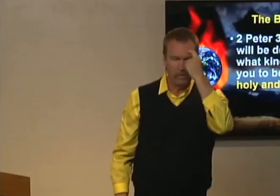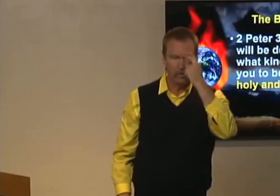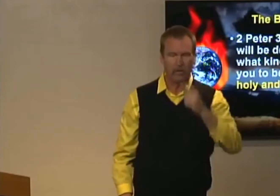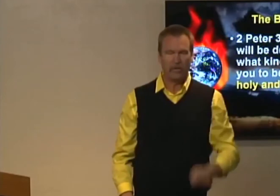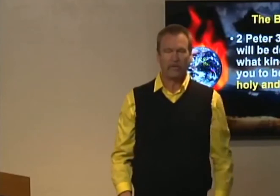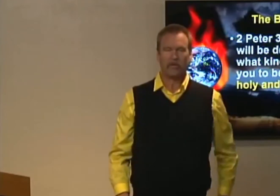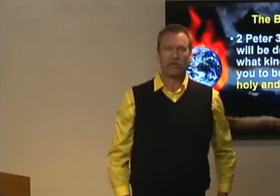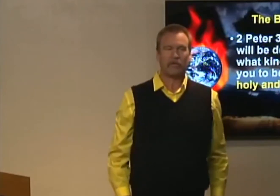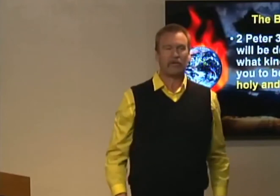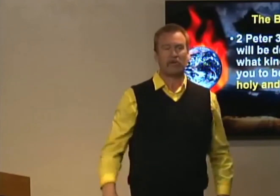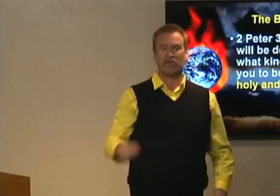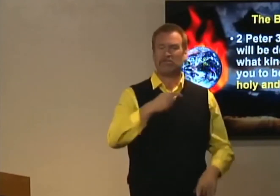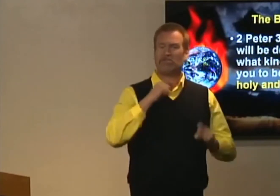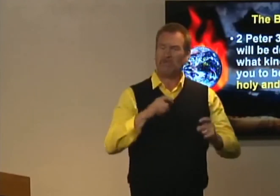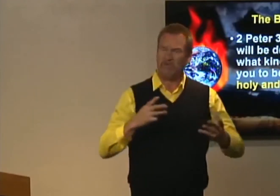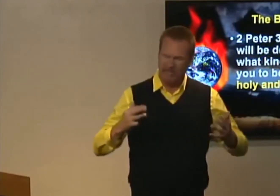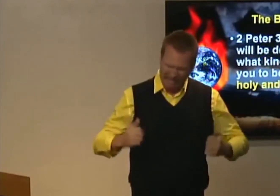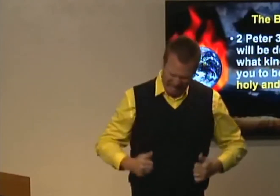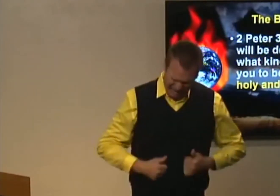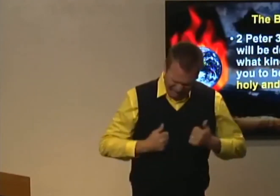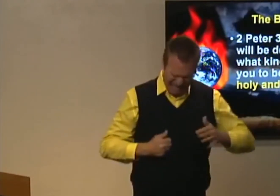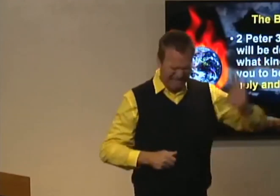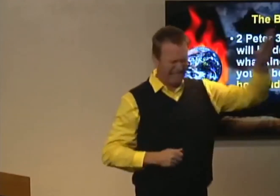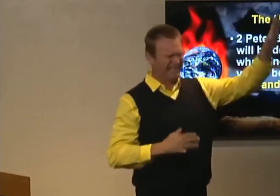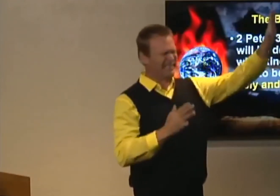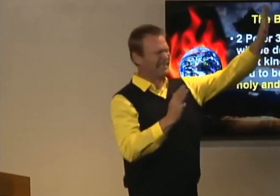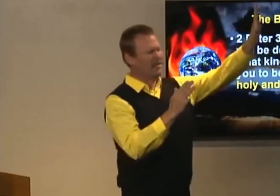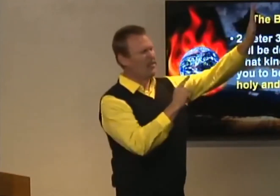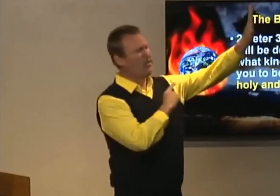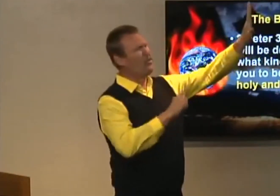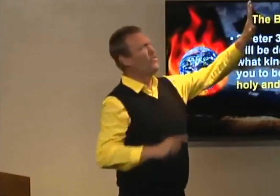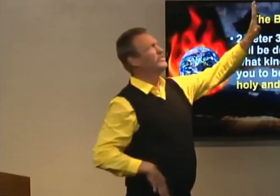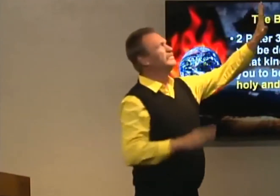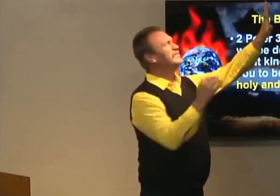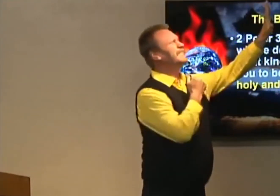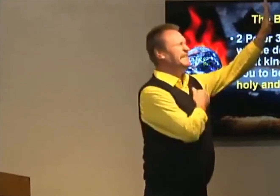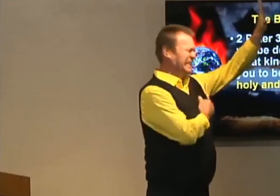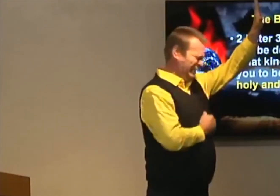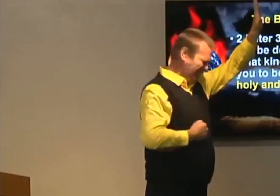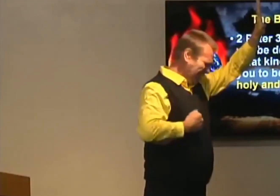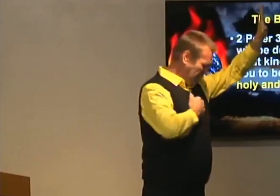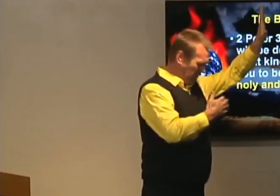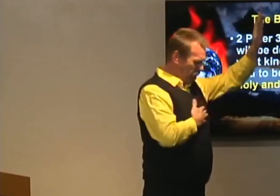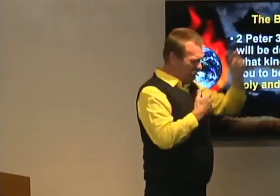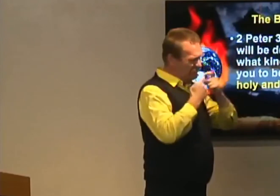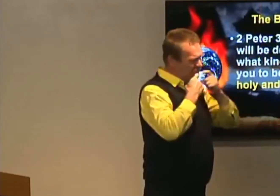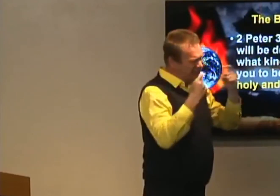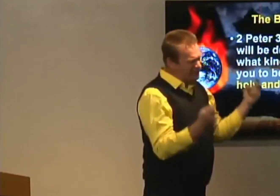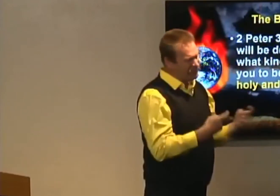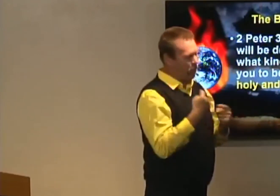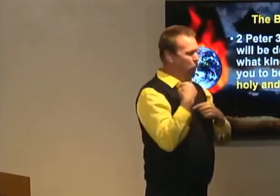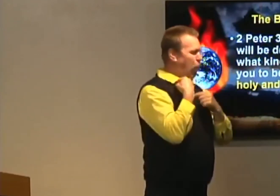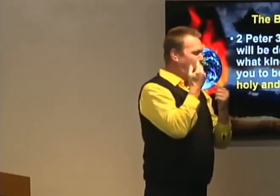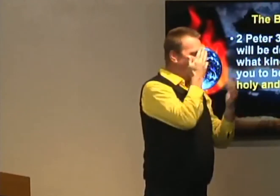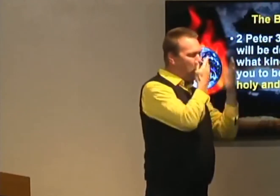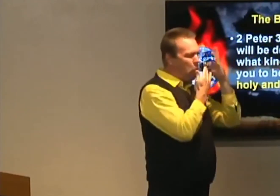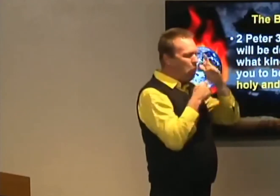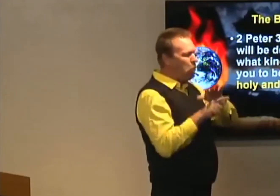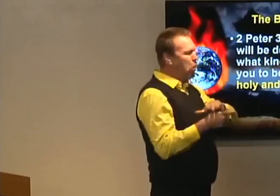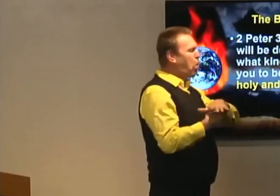into your heart and knows the thoughts that are in your mind. what you should do is say to him, God, I repent